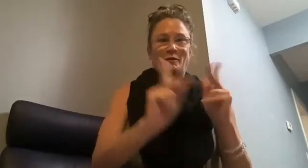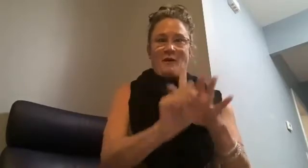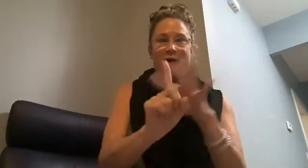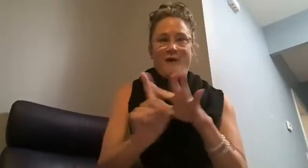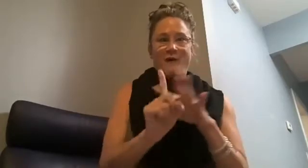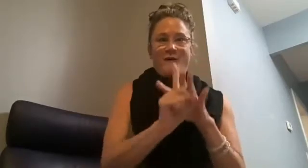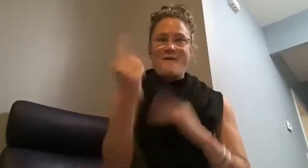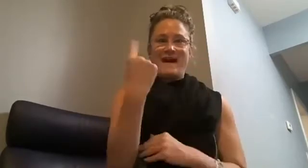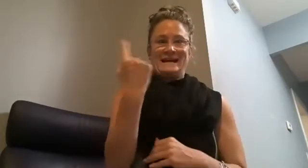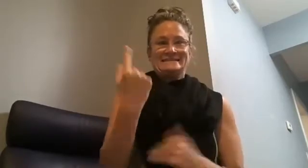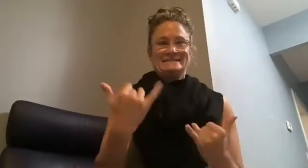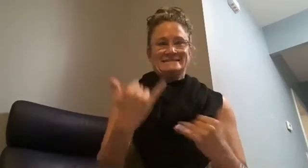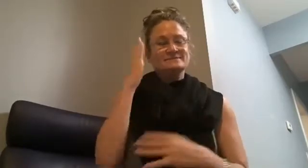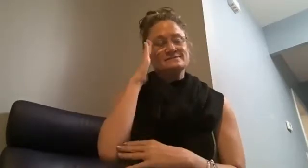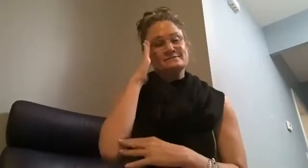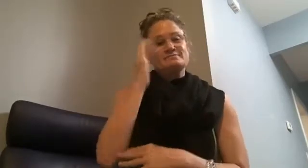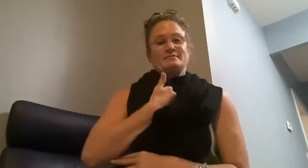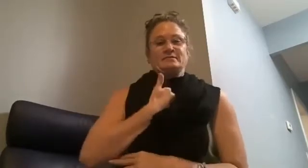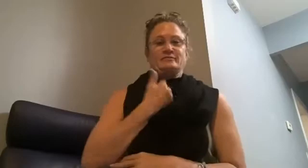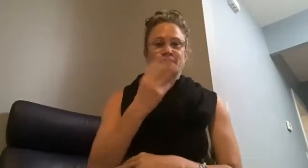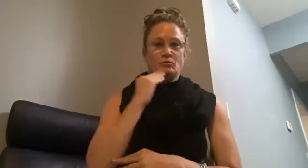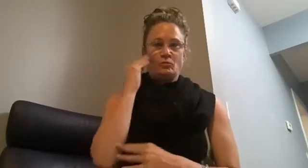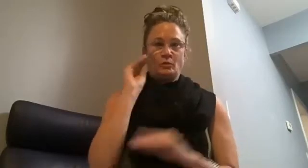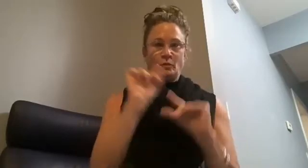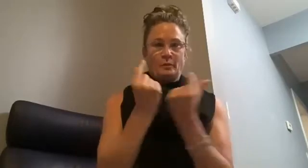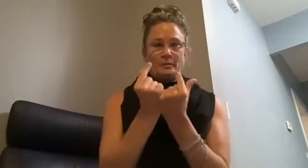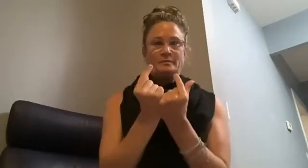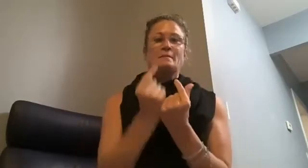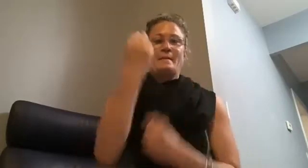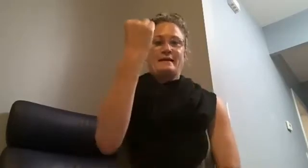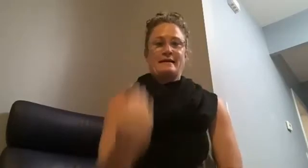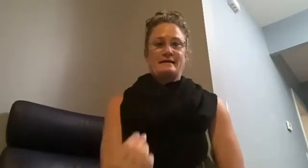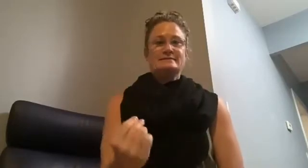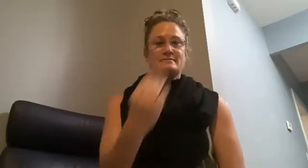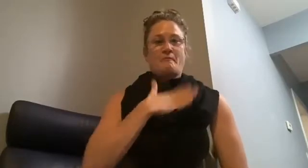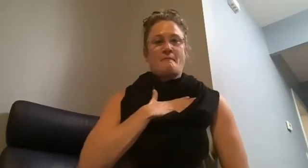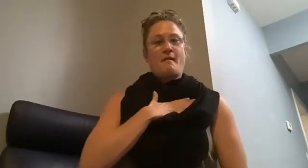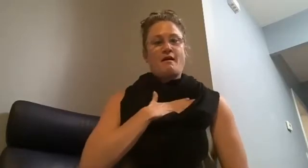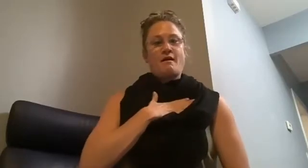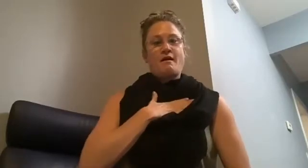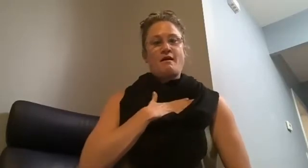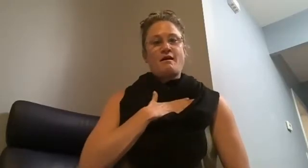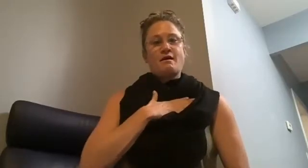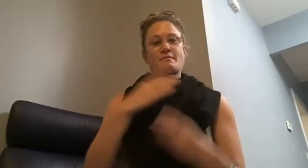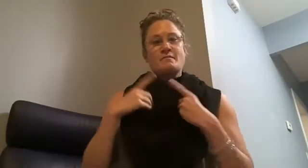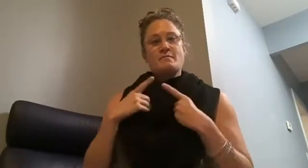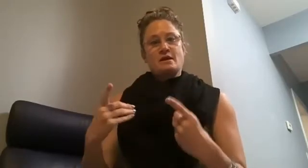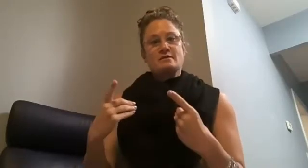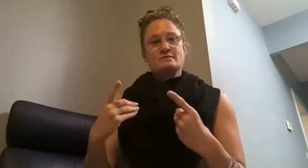been happening is in my home group, which meets on Mondays, my commitment currently is I'm what we call the fellowship coordinator.